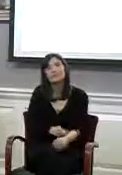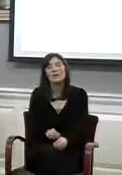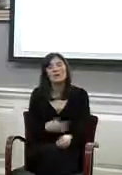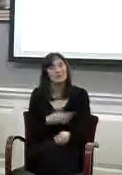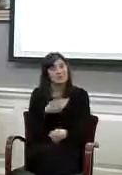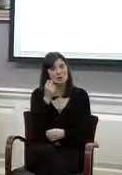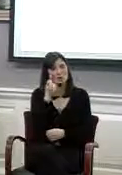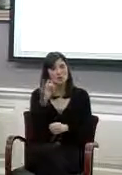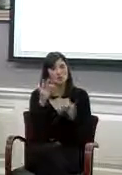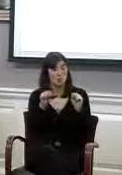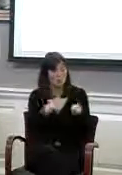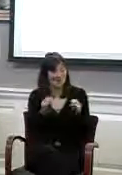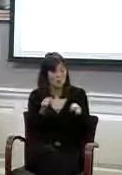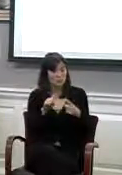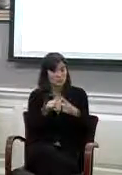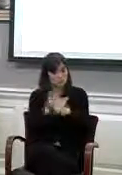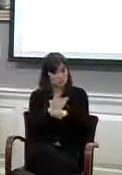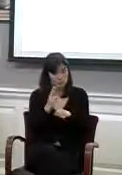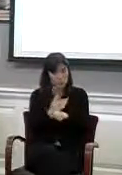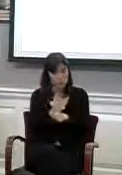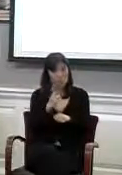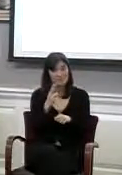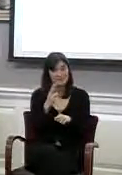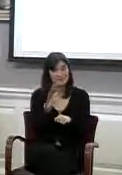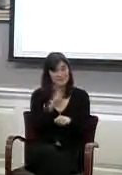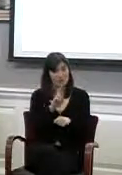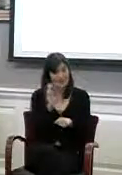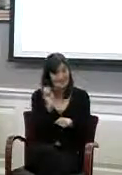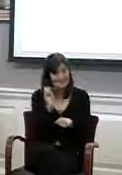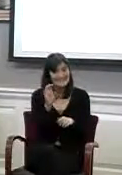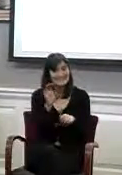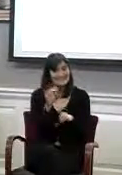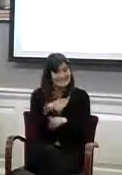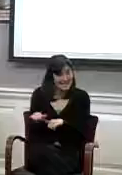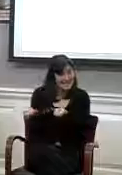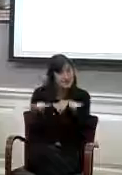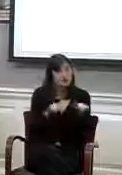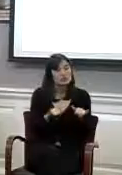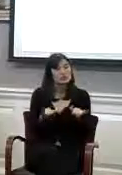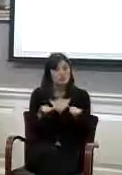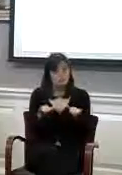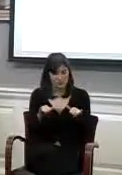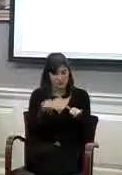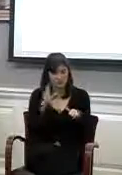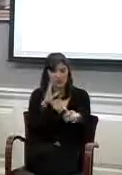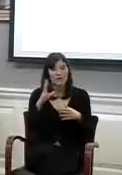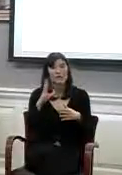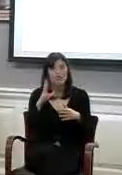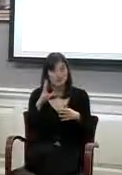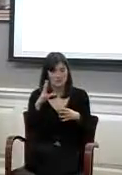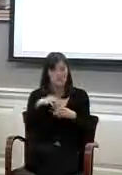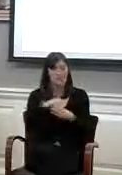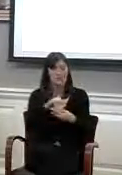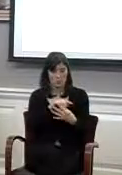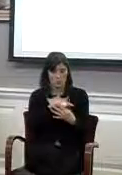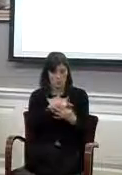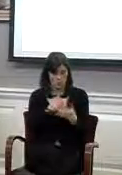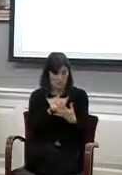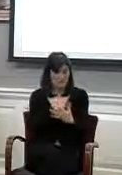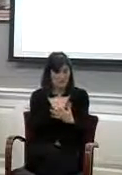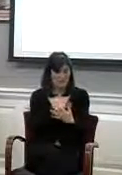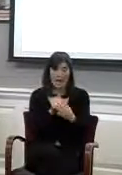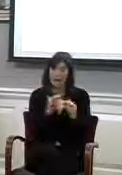and norms to improve the human condition will be linked to a variety of things. The first is a clear diagnosis of the human